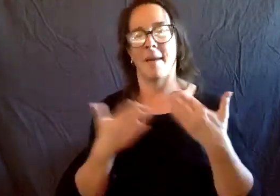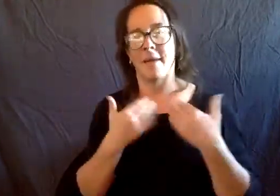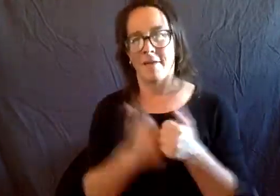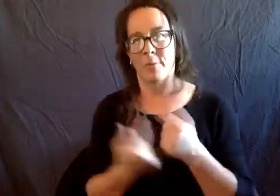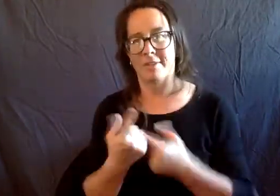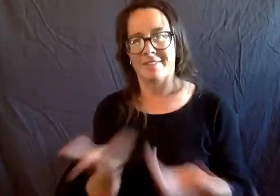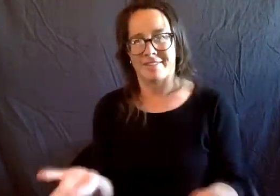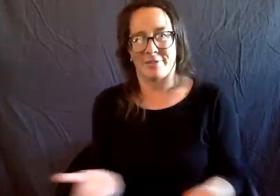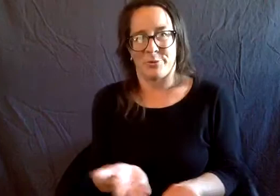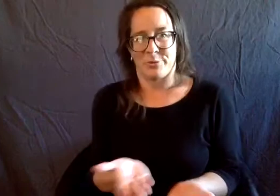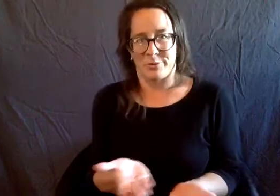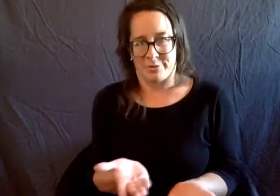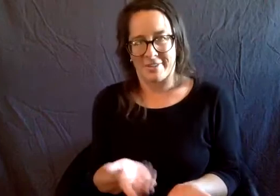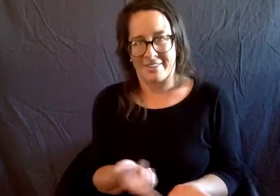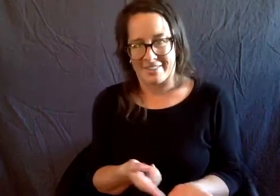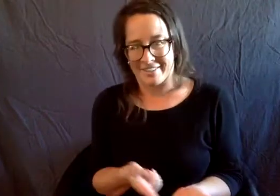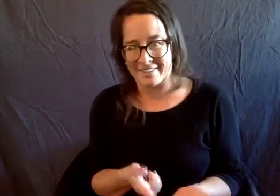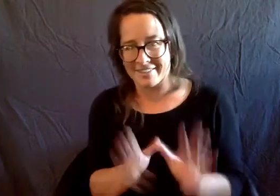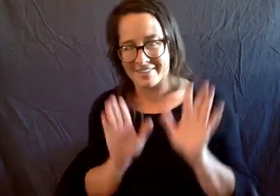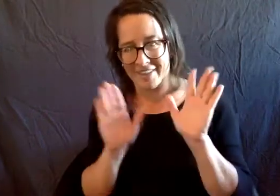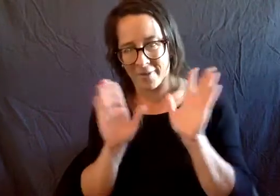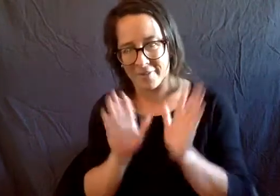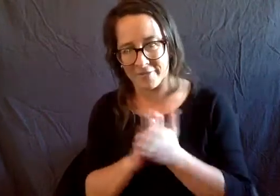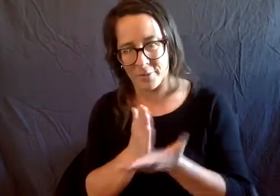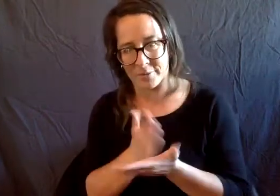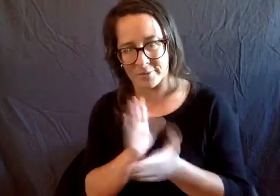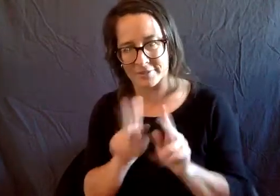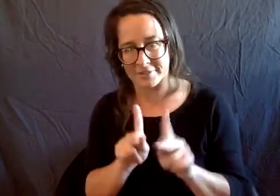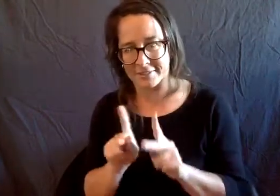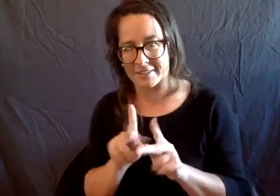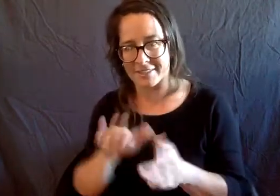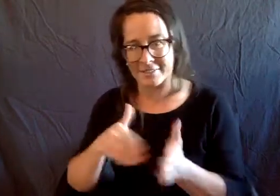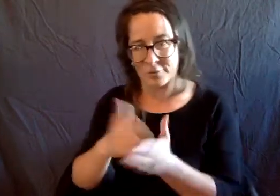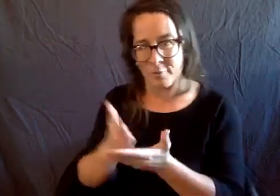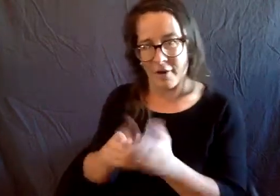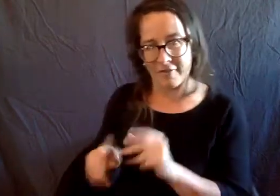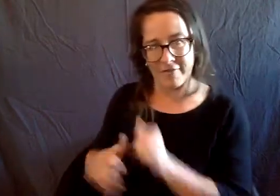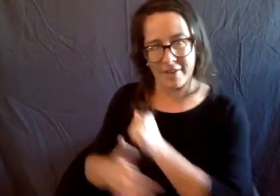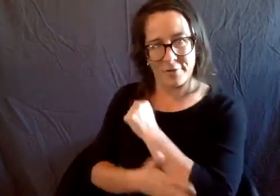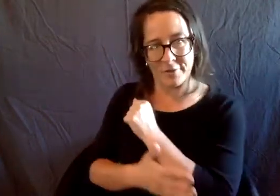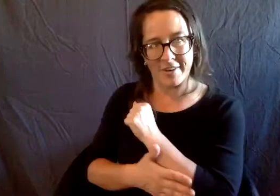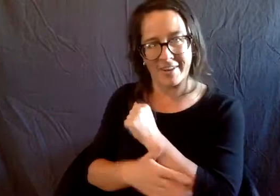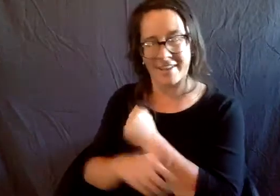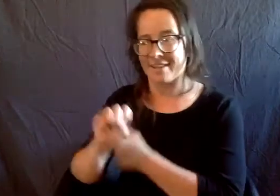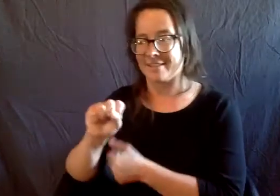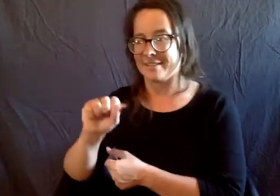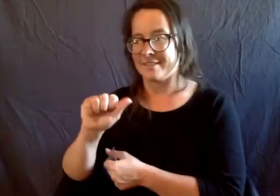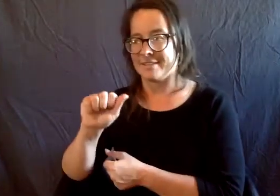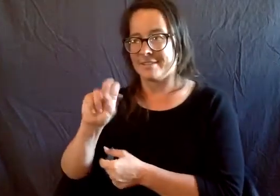It's astounding. I've never seen folks that I knew in the central part of the country and, Santa Cruz and LA.